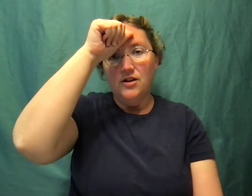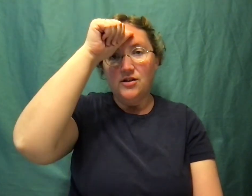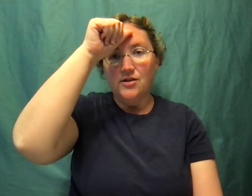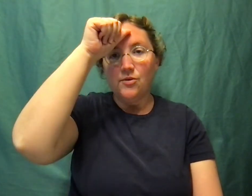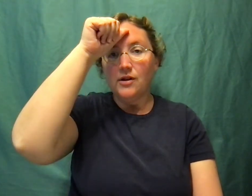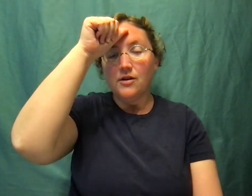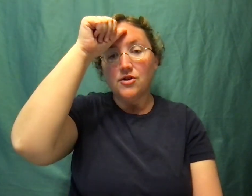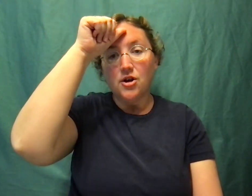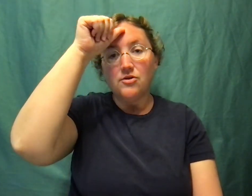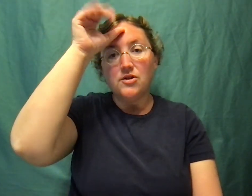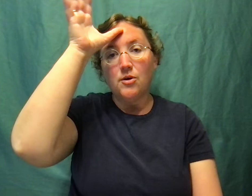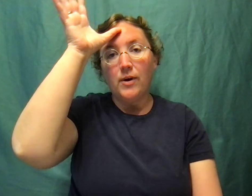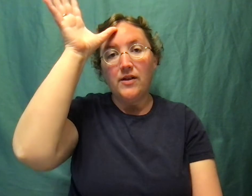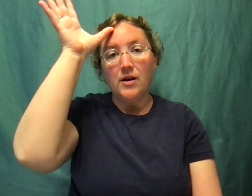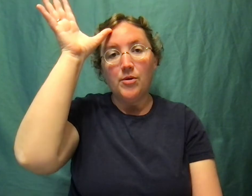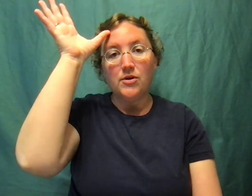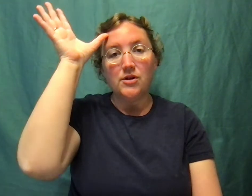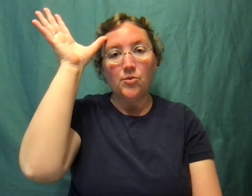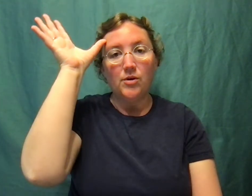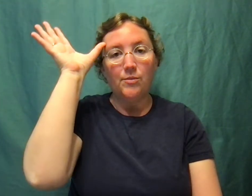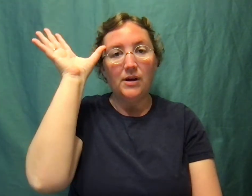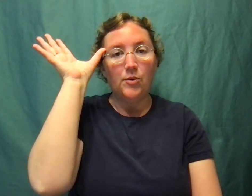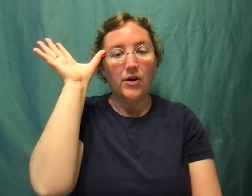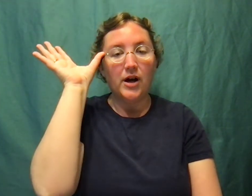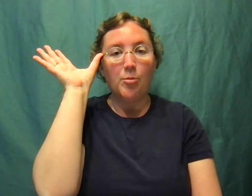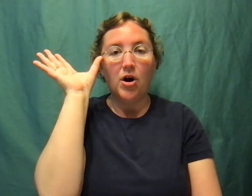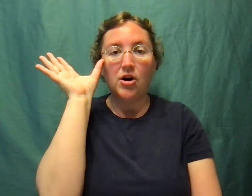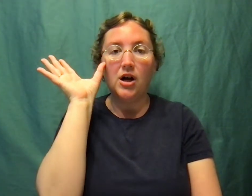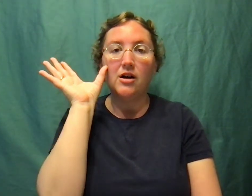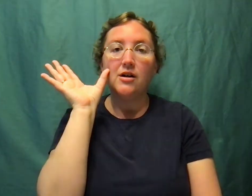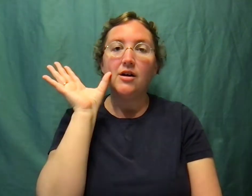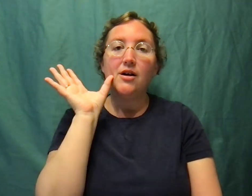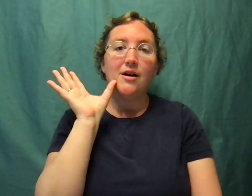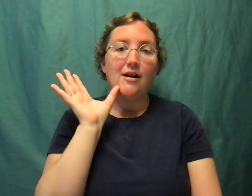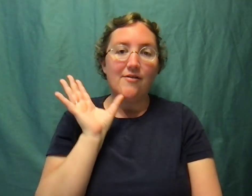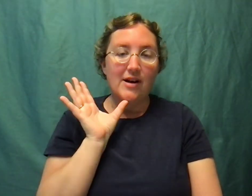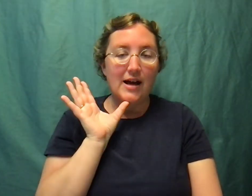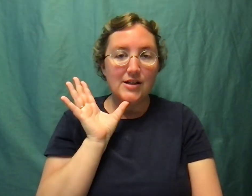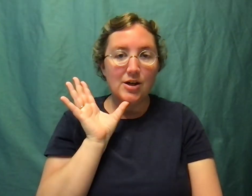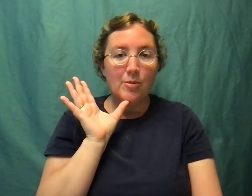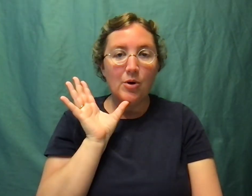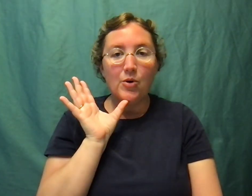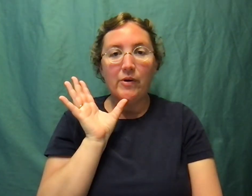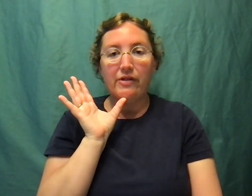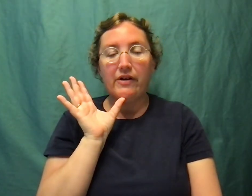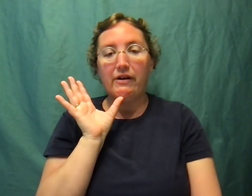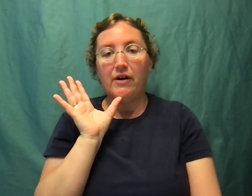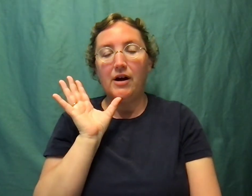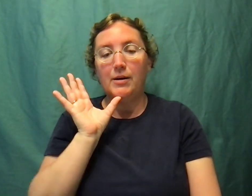This shows the way that a person would be wearing a parka, have an Eskimo with their